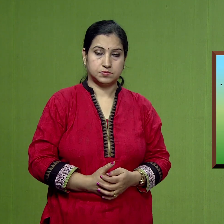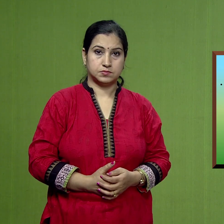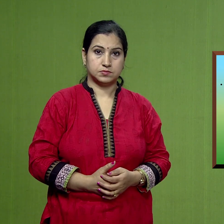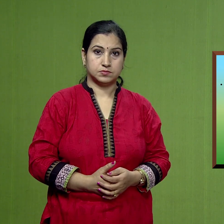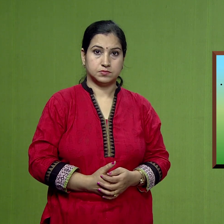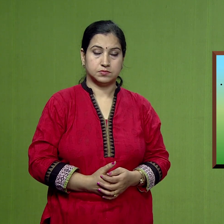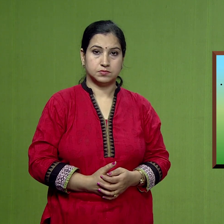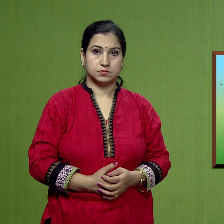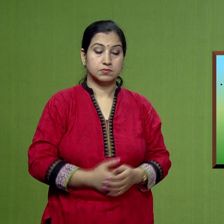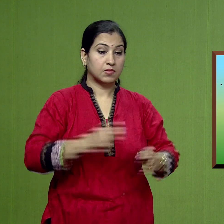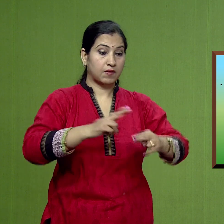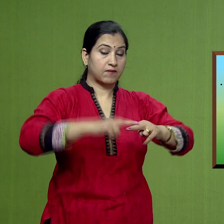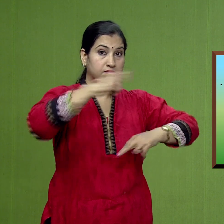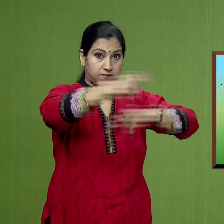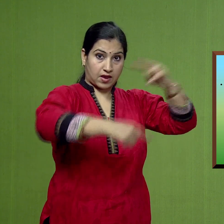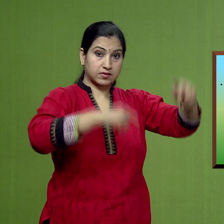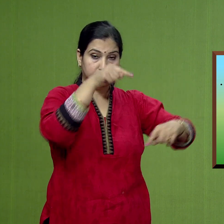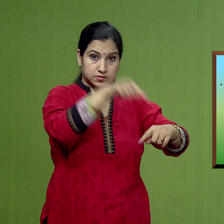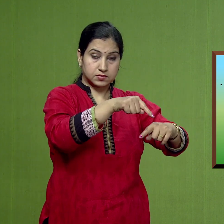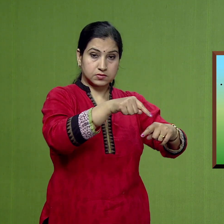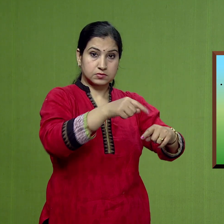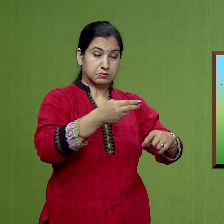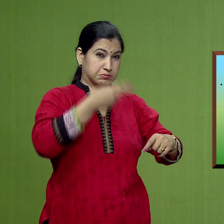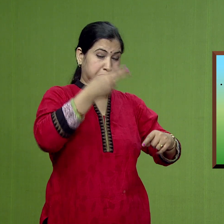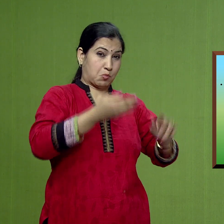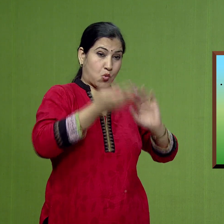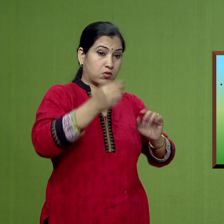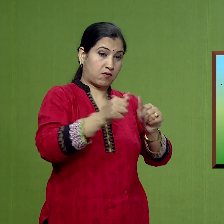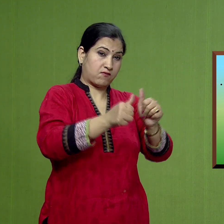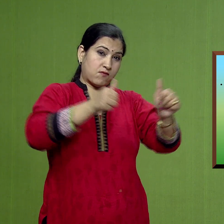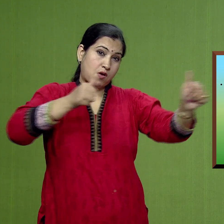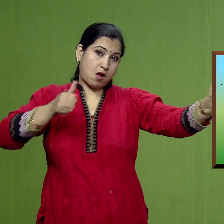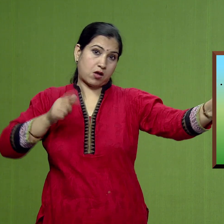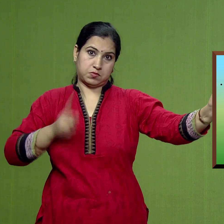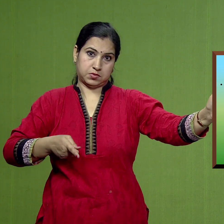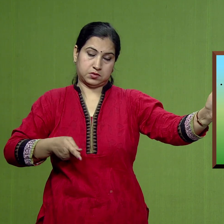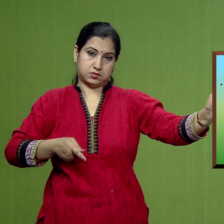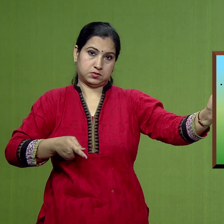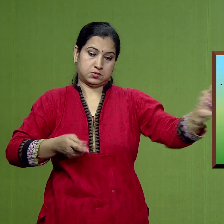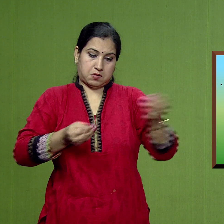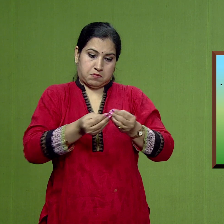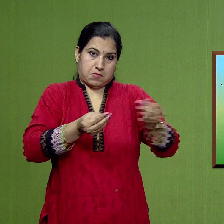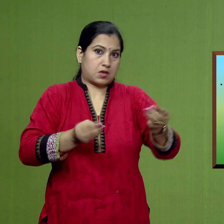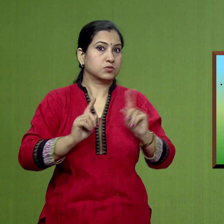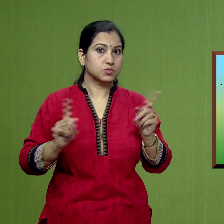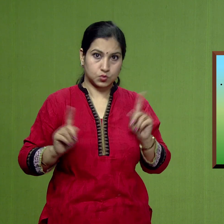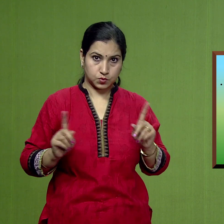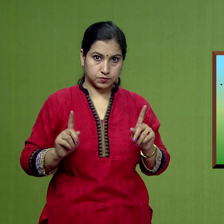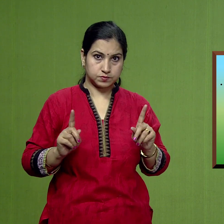Factories emitting smoke must be located far away from the residential areas is another option